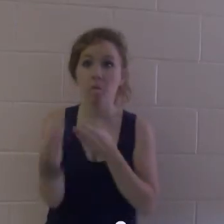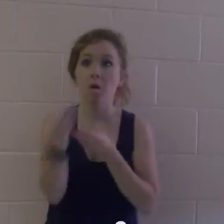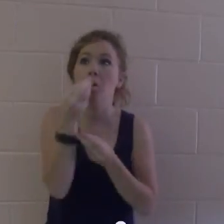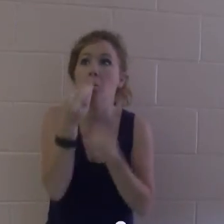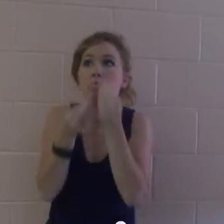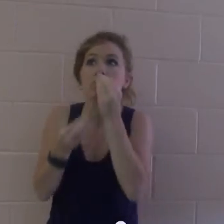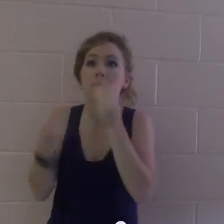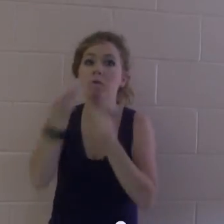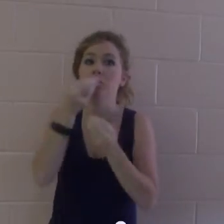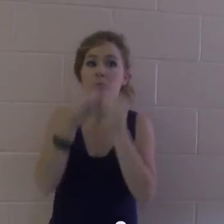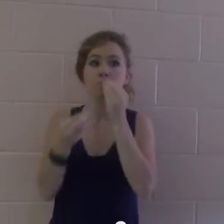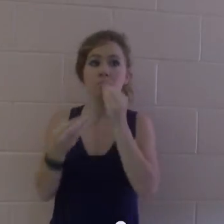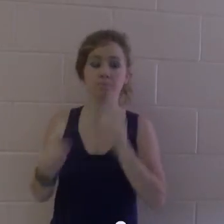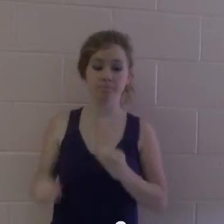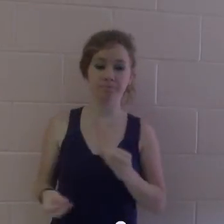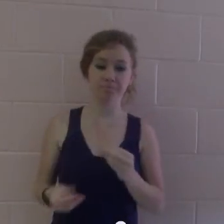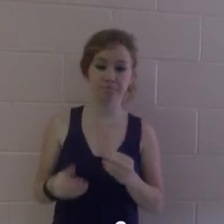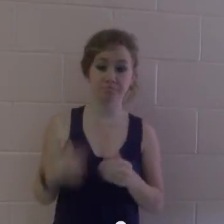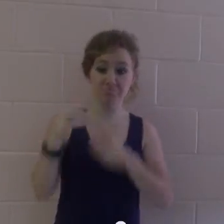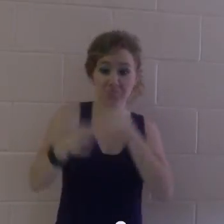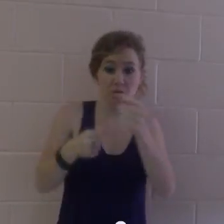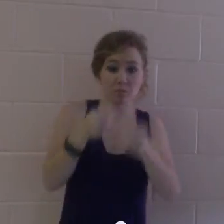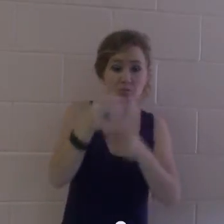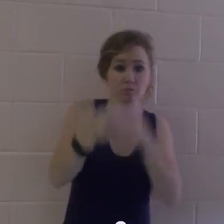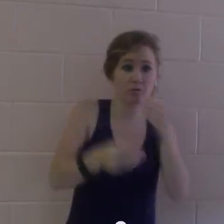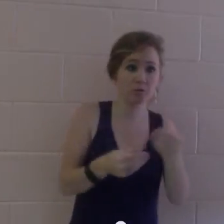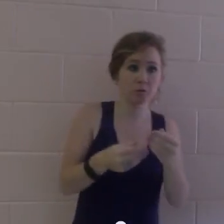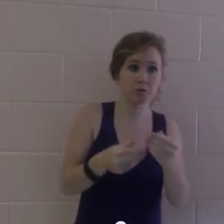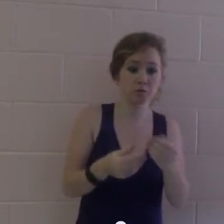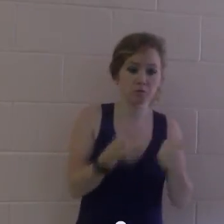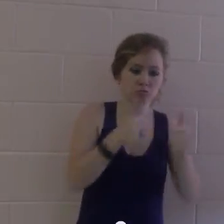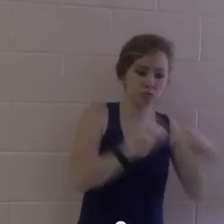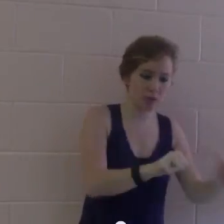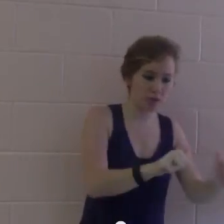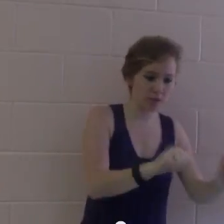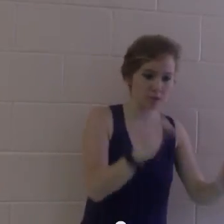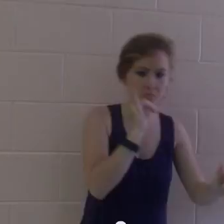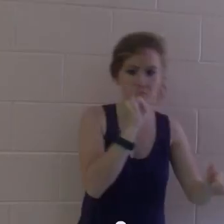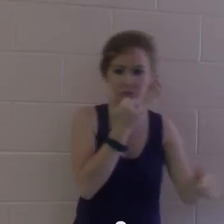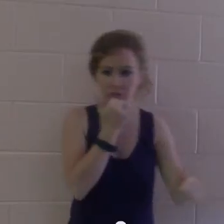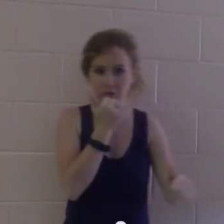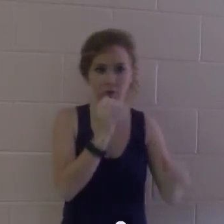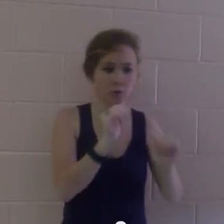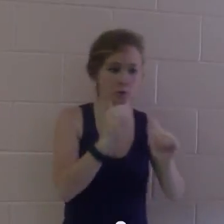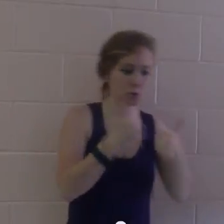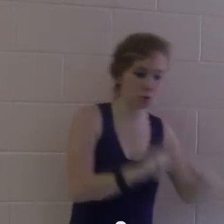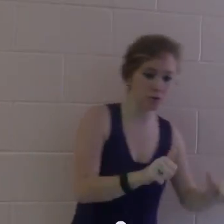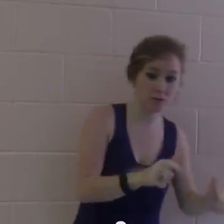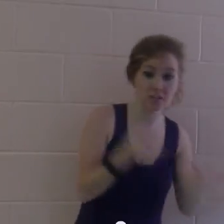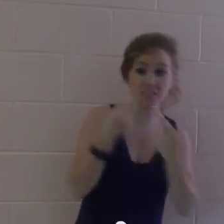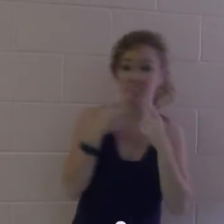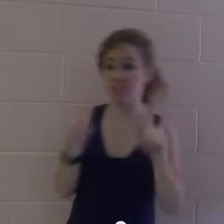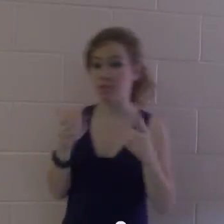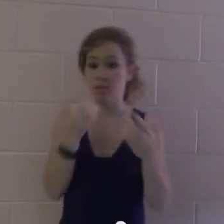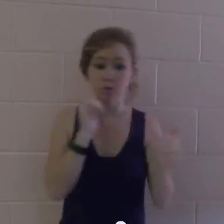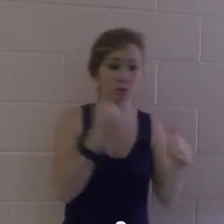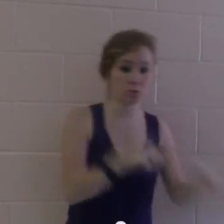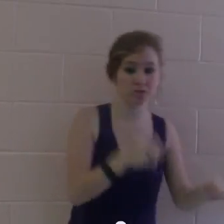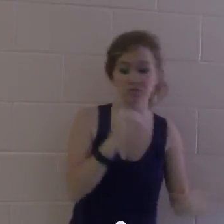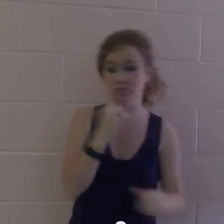They clean and clean and clean so that they can eat it. This skill has been passed down through many trials and